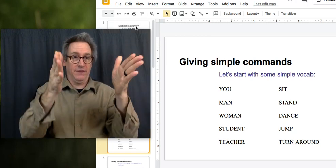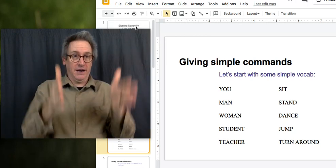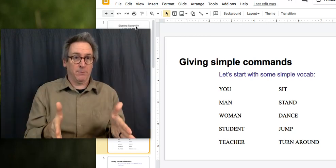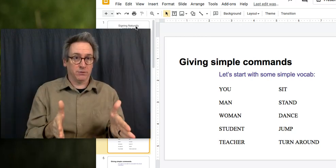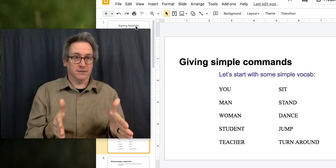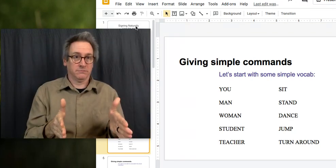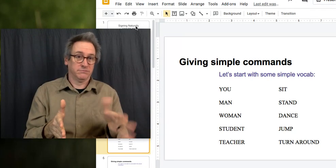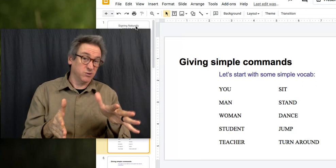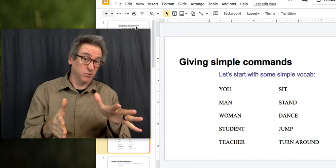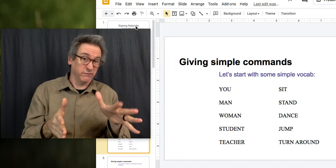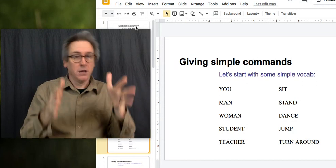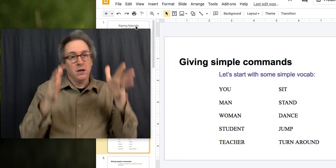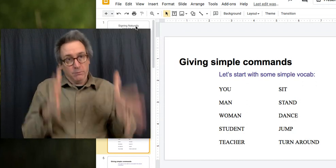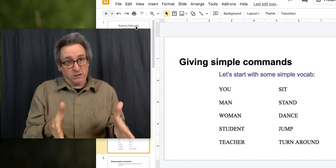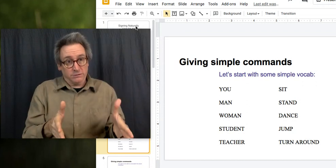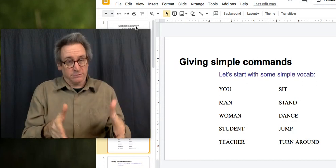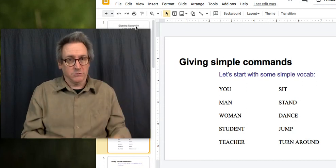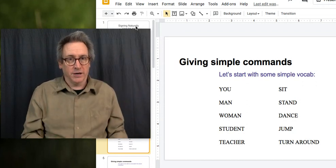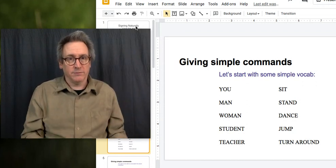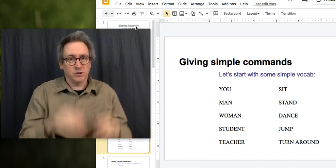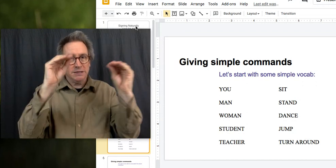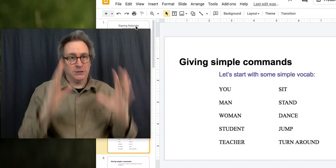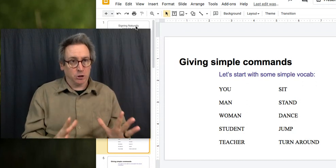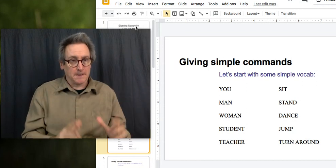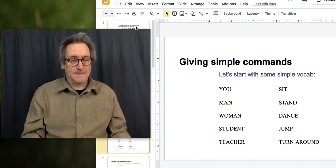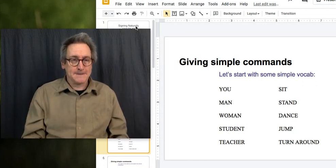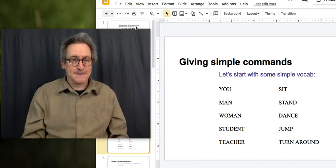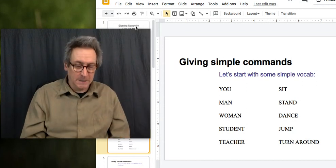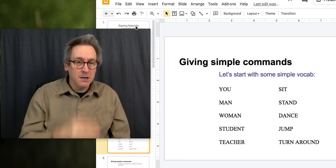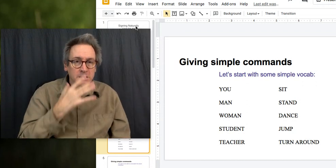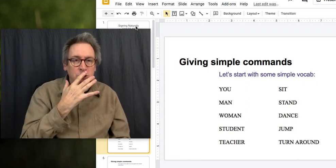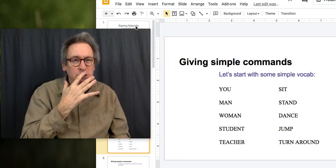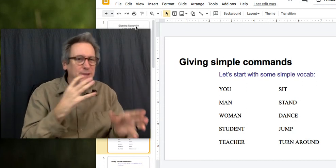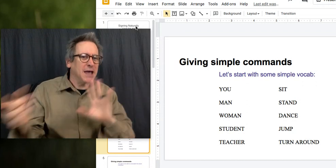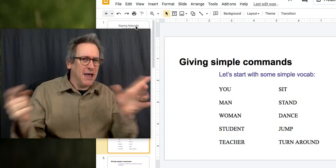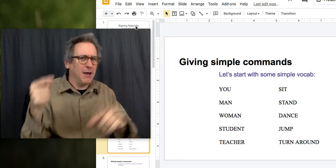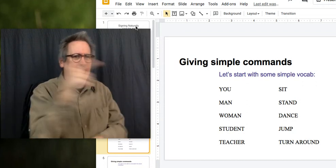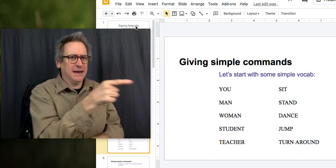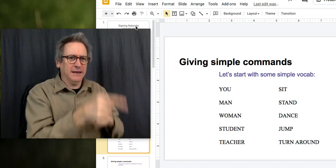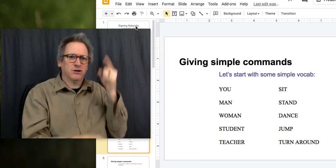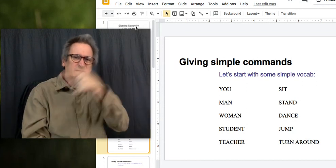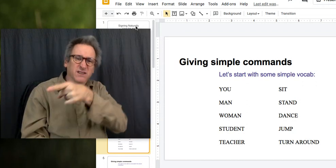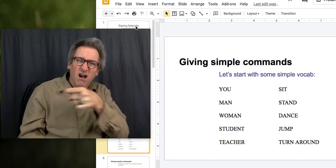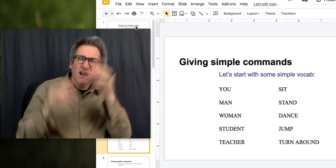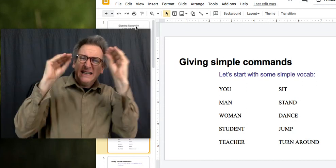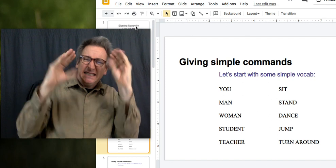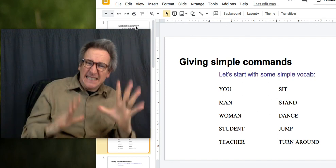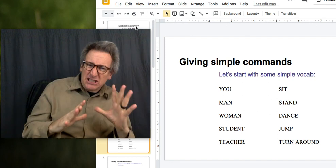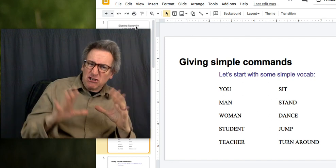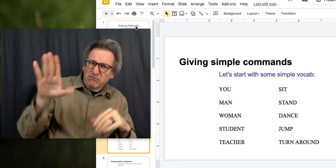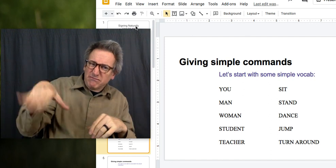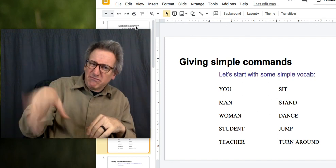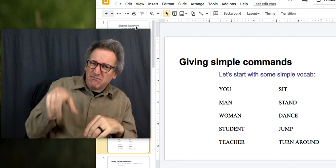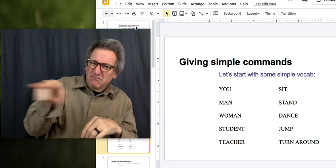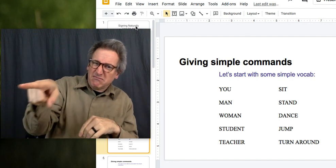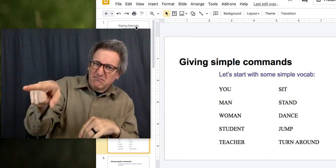and then I'm a person. So person, right? So teacher. So those might be handy in terms of